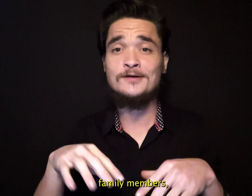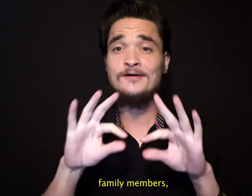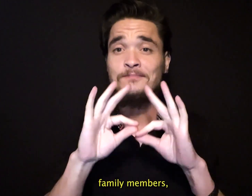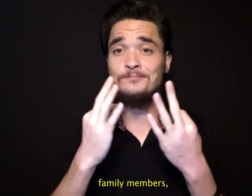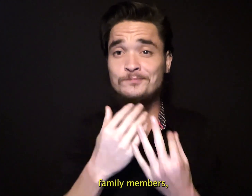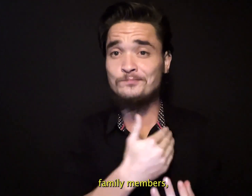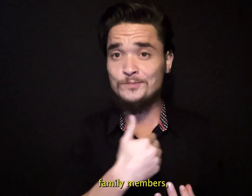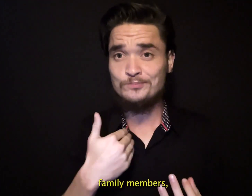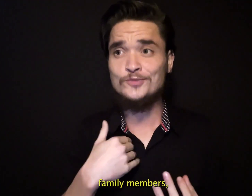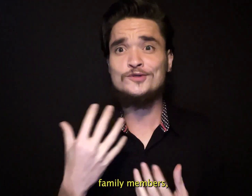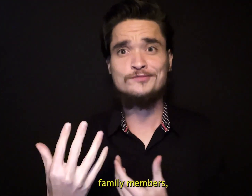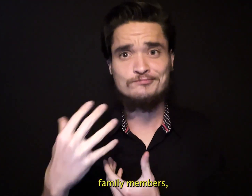family members,